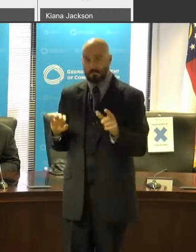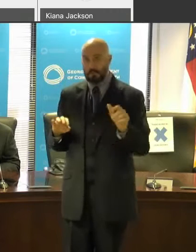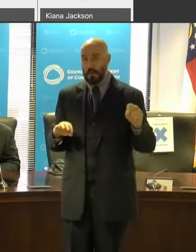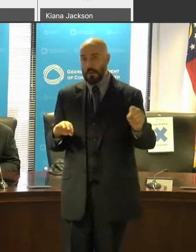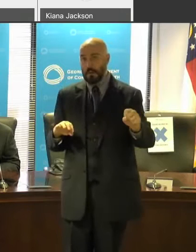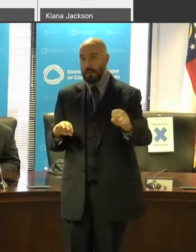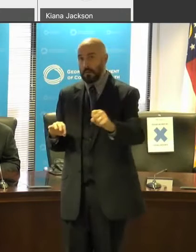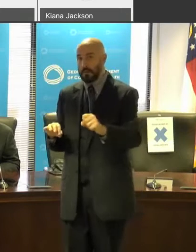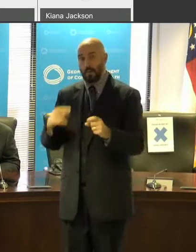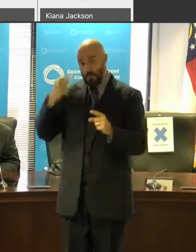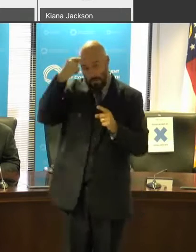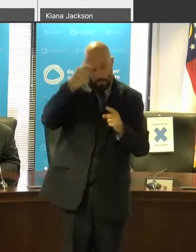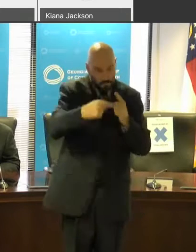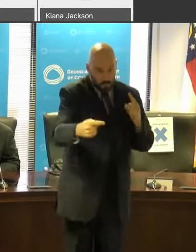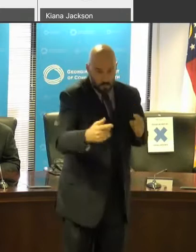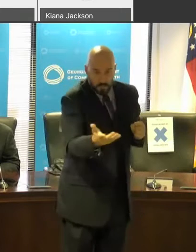Opposed?